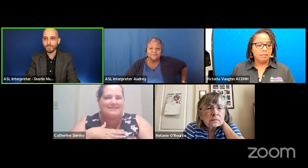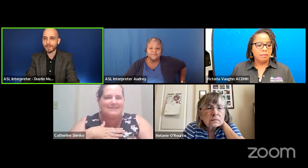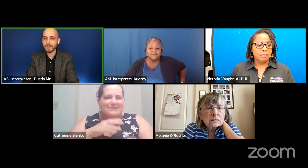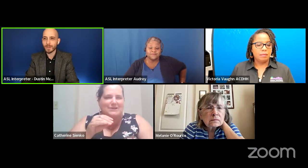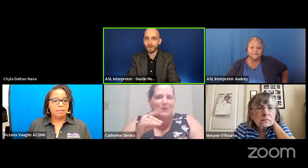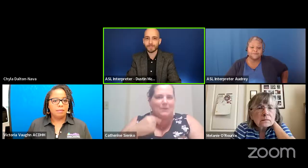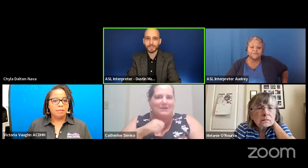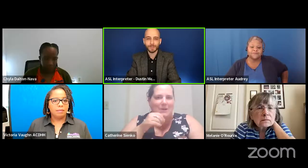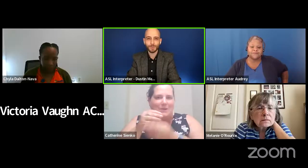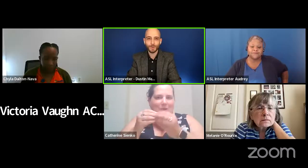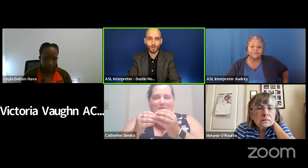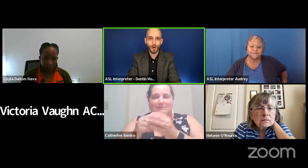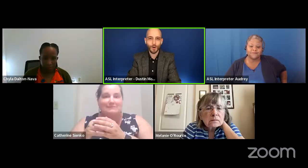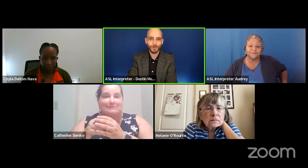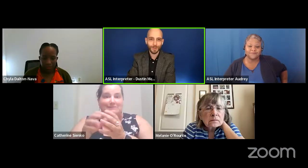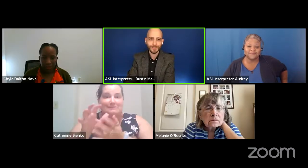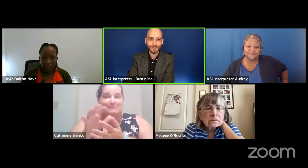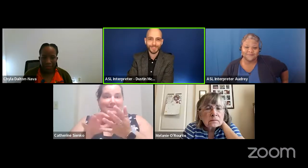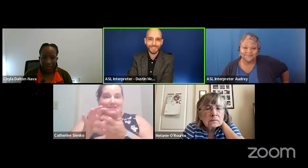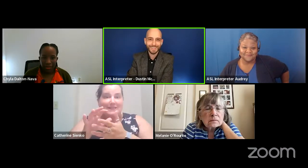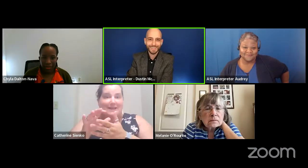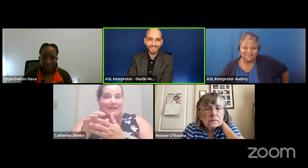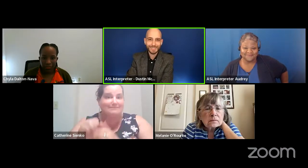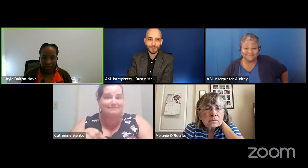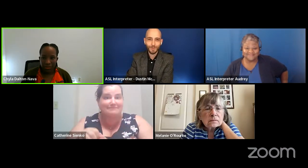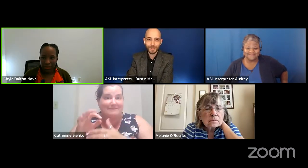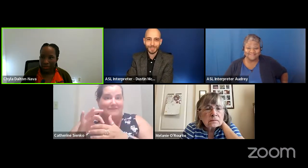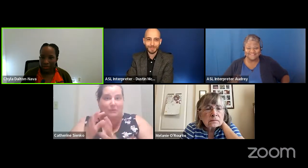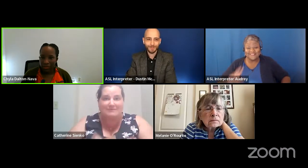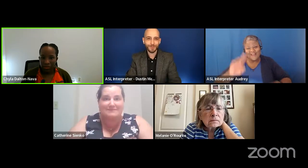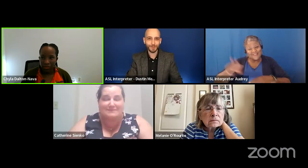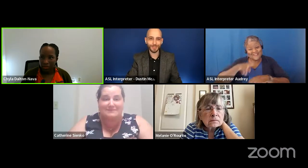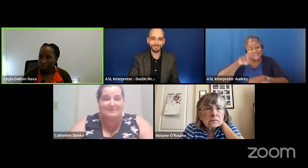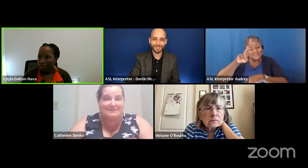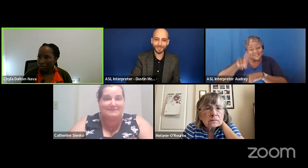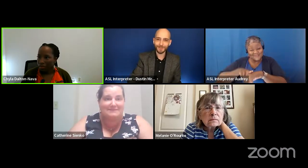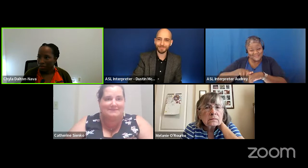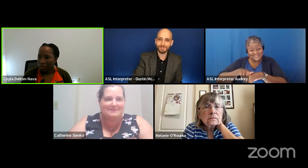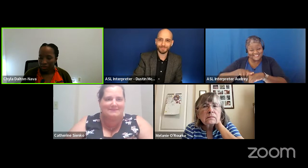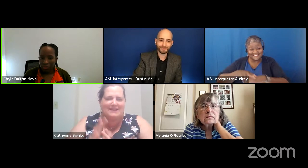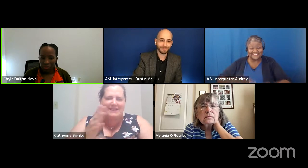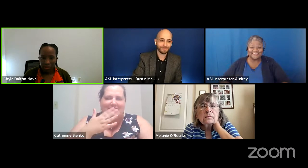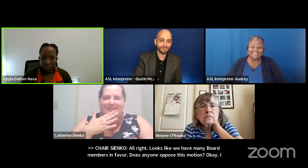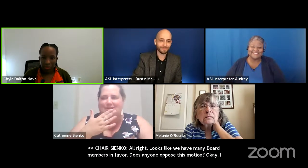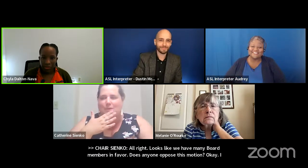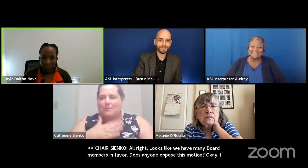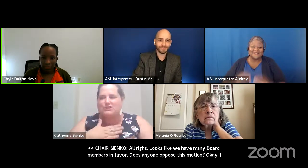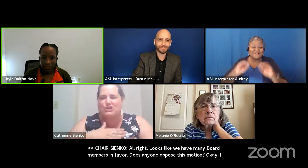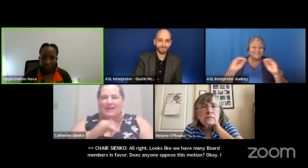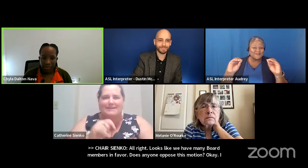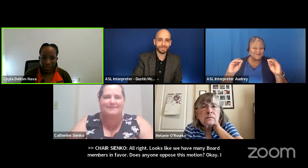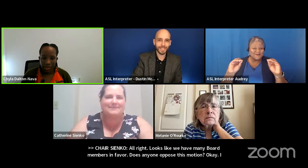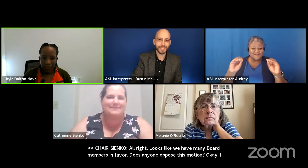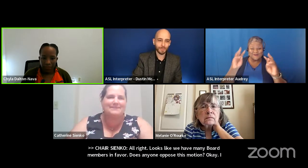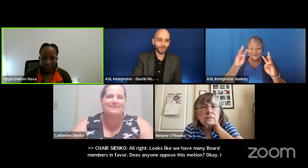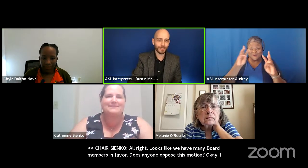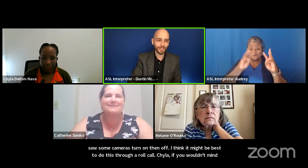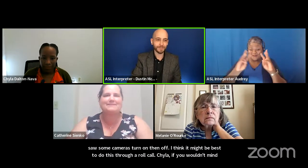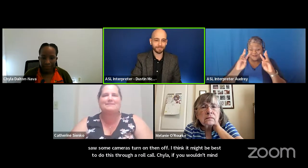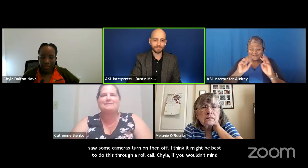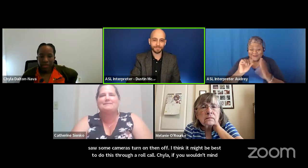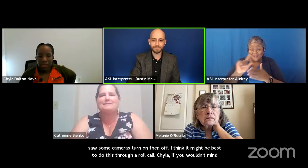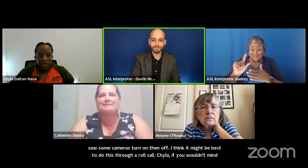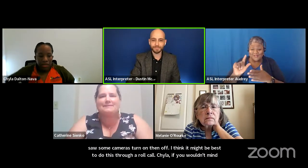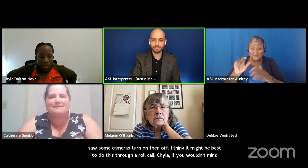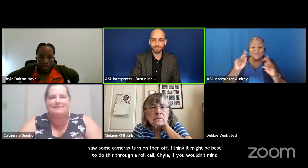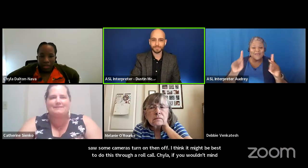if you wouldn't mind coming on to do a roll call for us Of to avoid course, some confusion. Thank you. no problem at all. Okay, Thanks, I appreciate